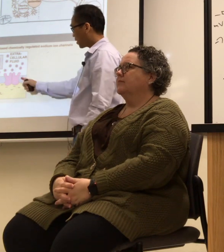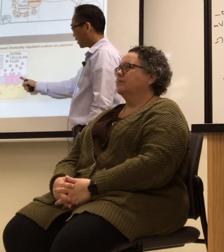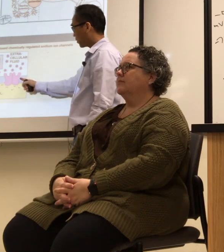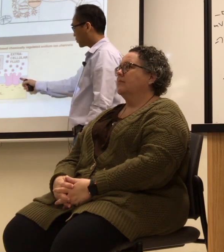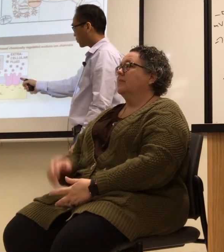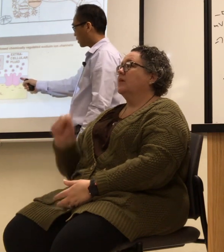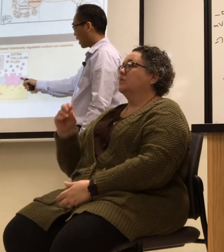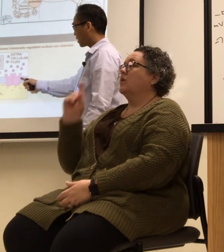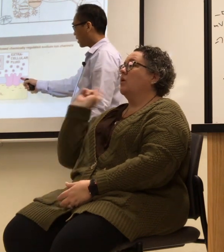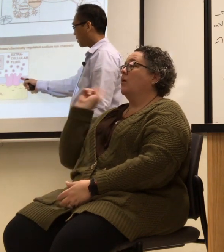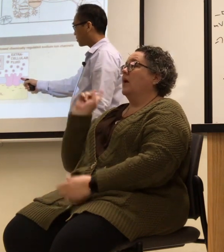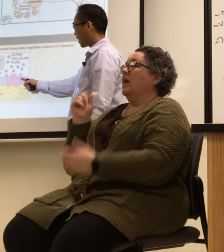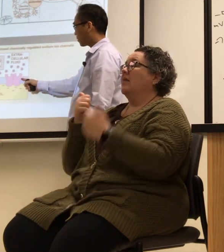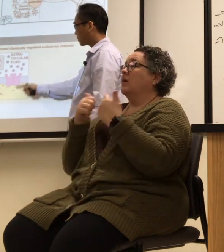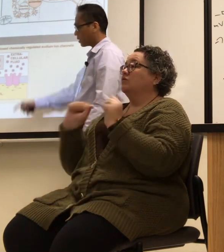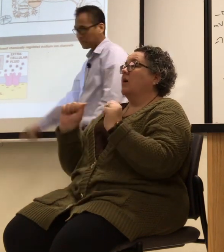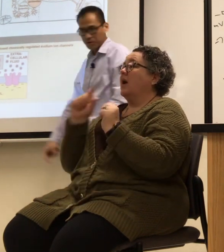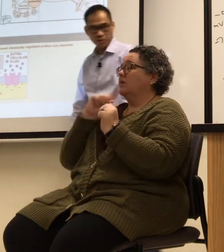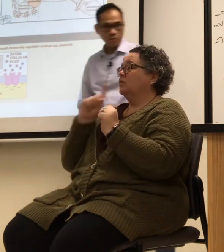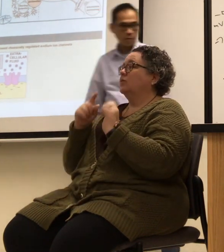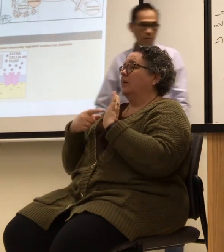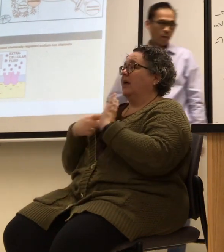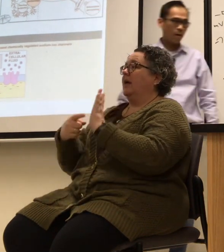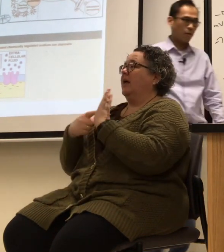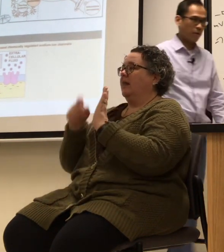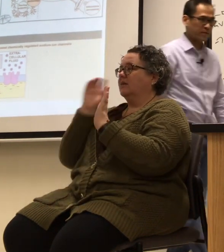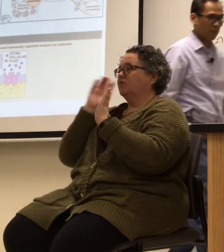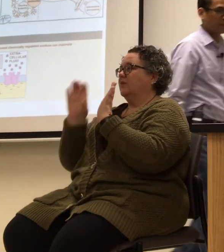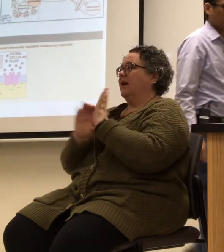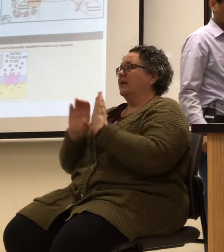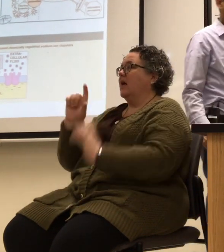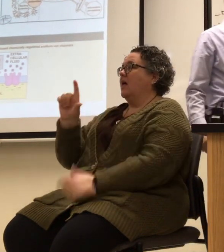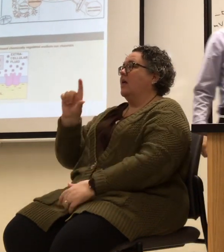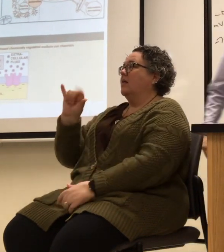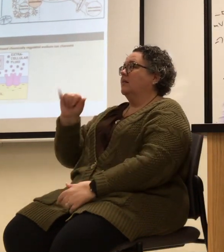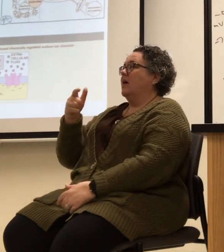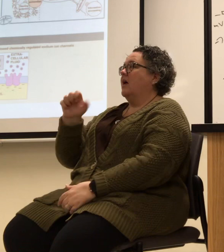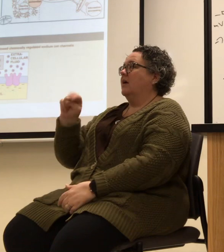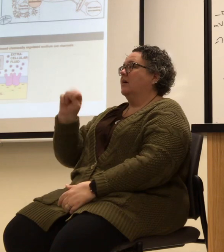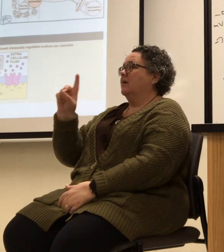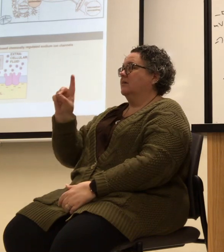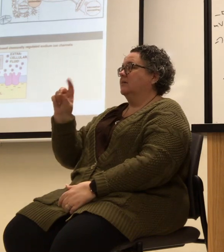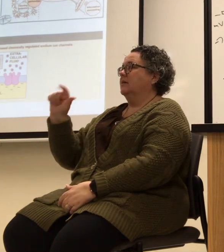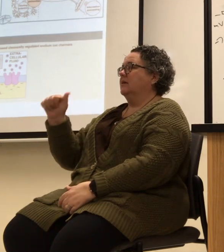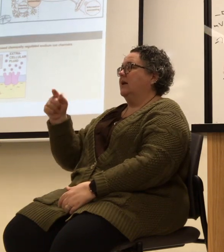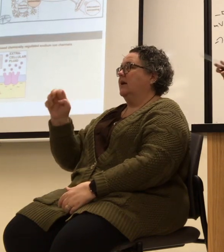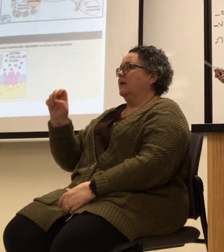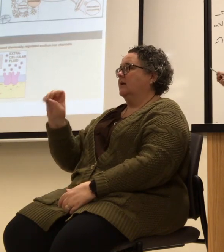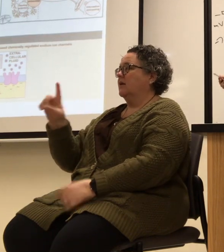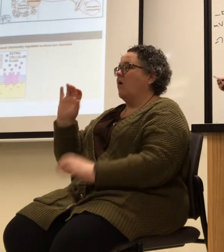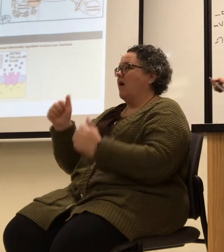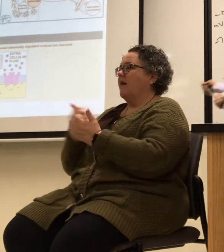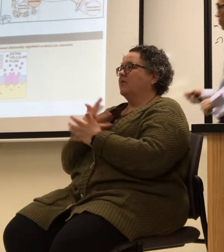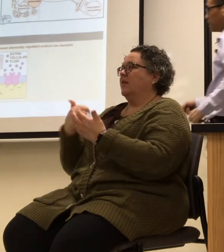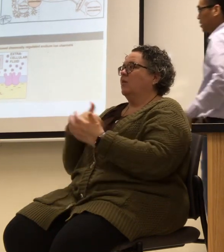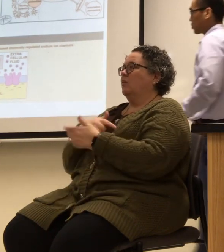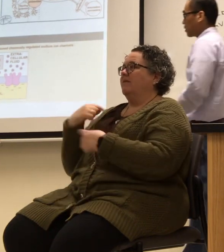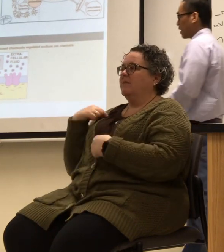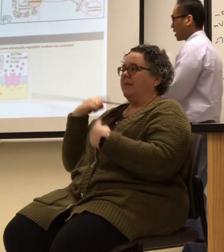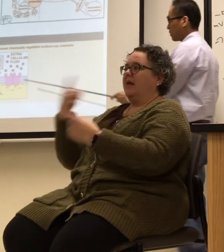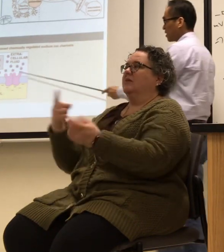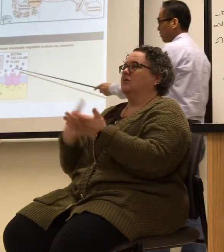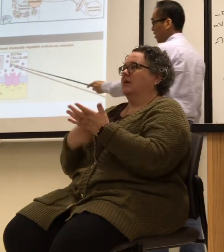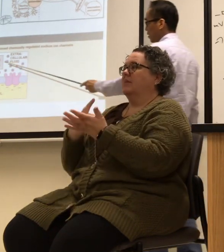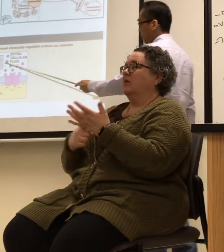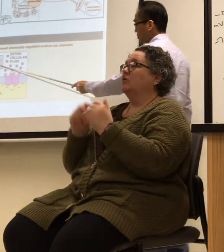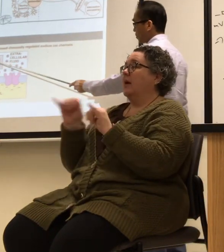So they're trying to illustrate Ligand-gated channels, and they show you all the things that we were talking about this morning. You can measure the membrane potential